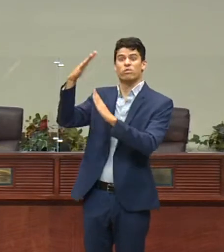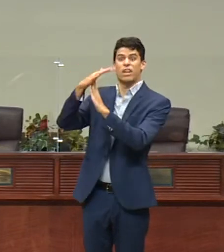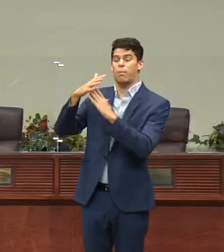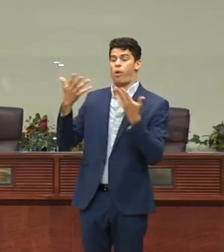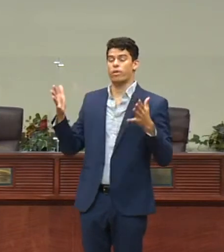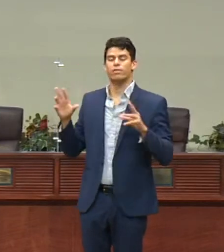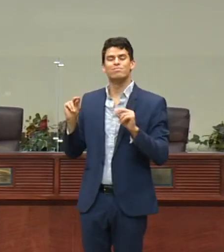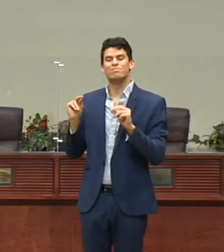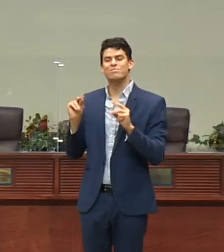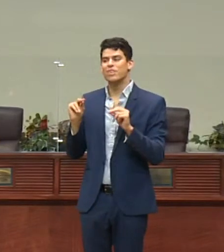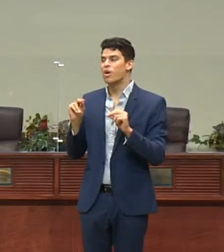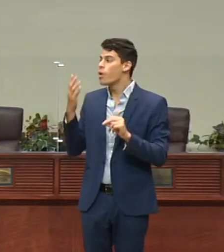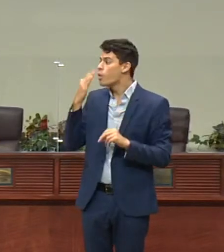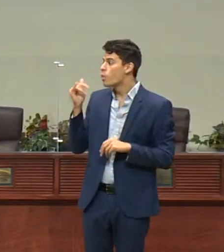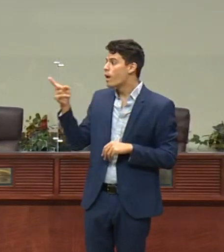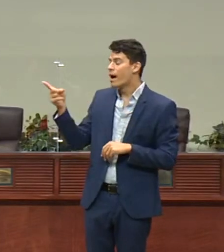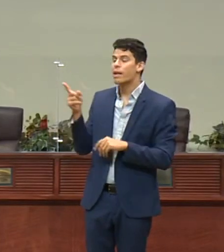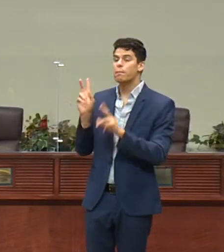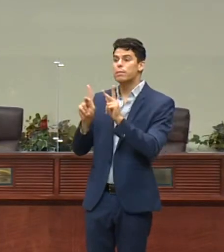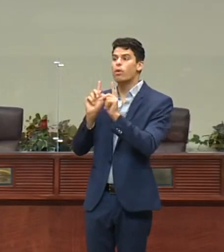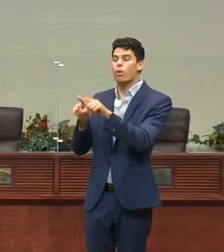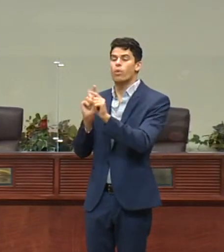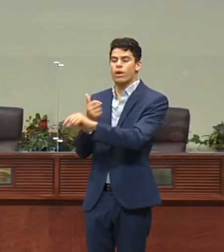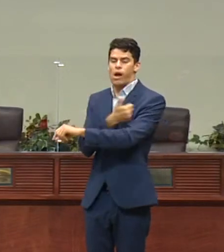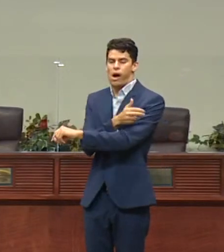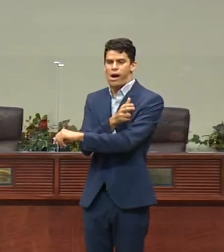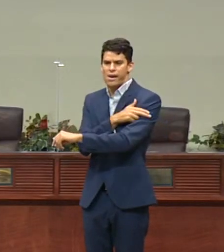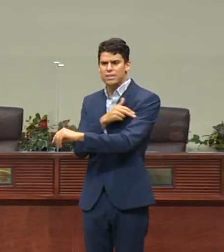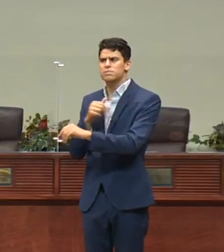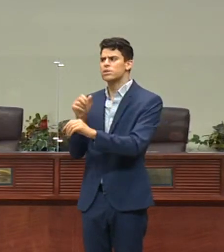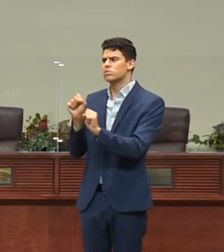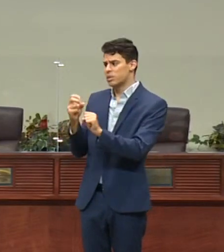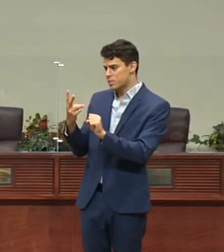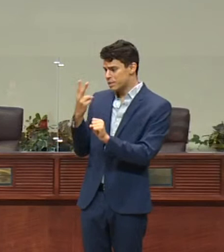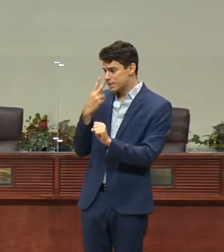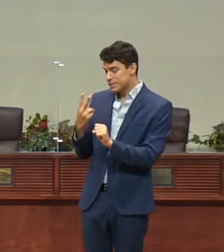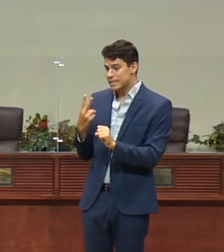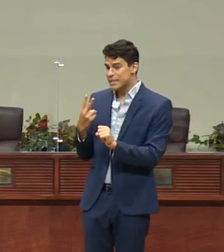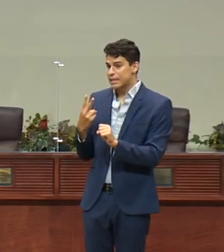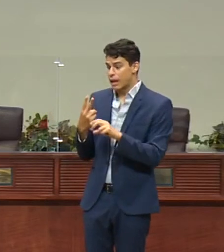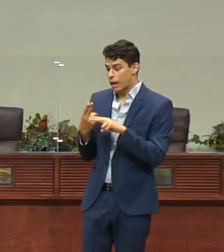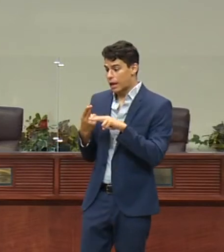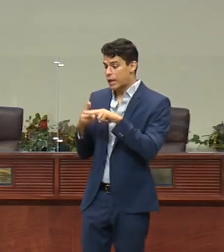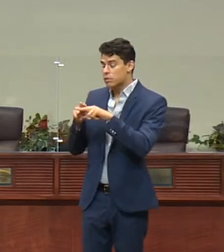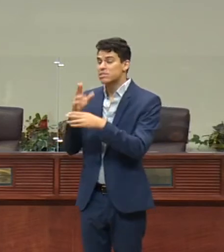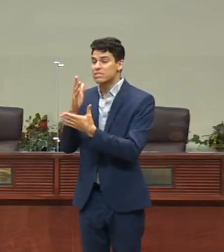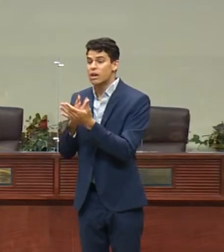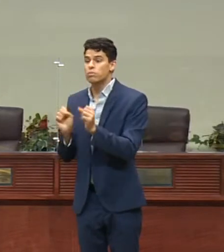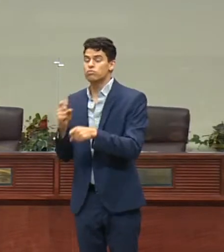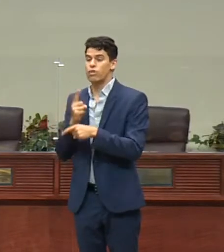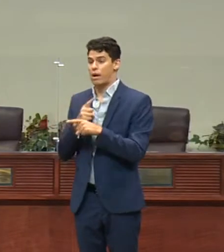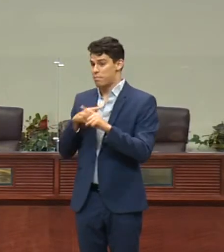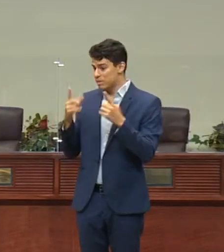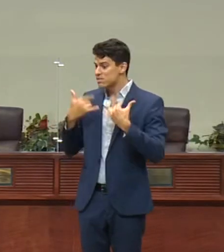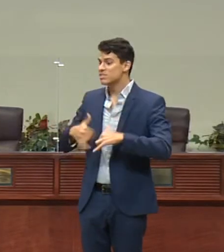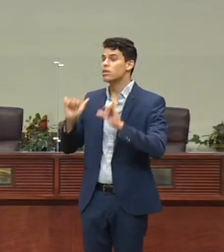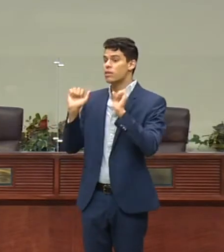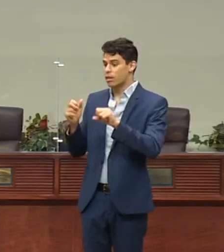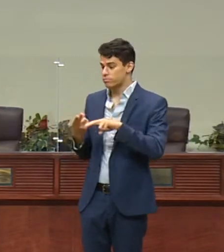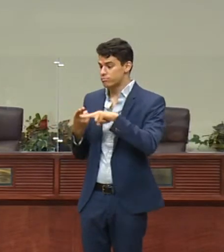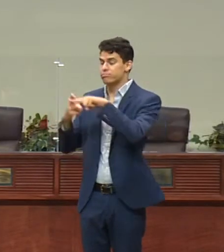seen the hospitalization numbers. Although has been increases and significant increases, it will increase more in 2